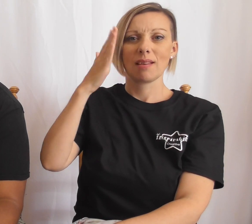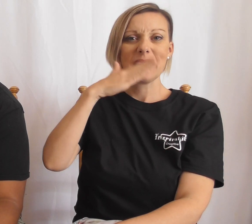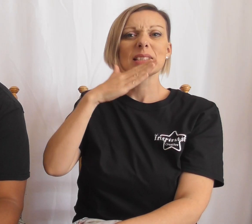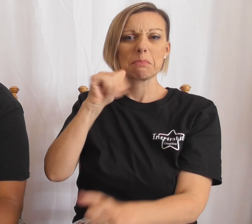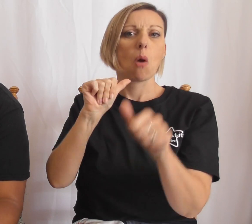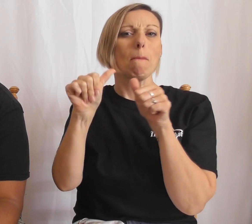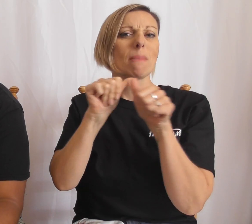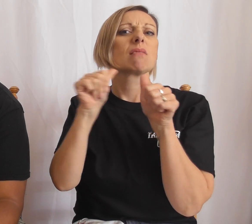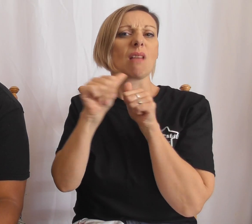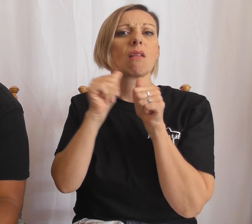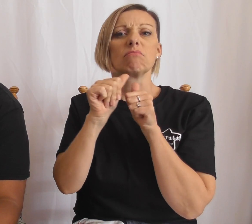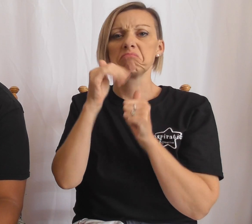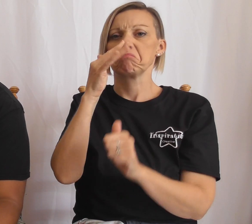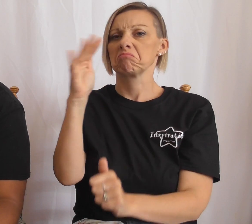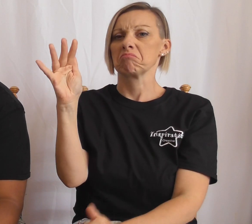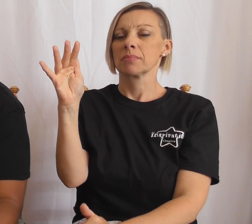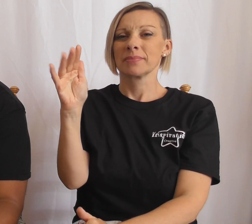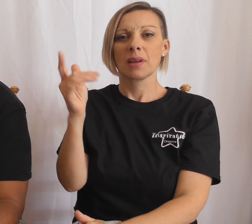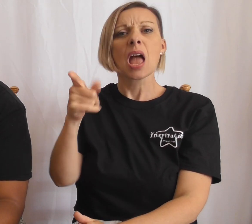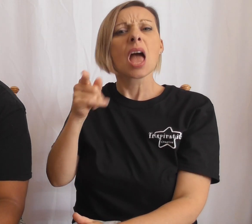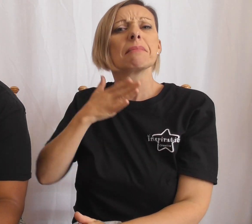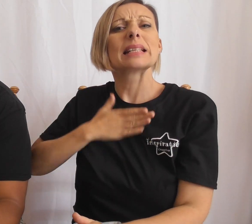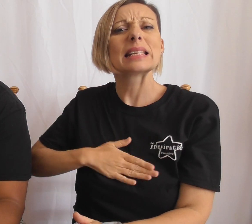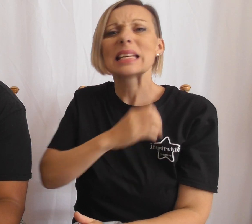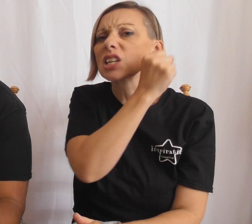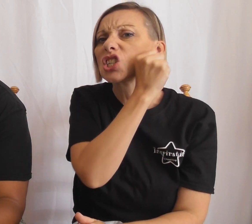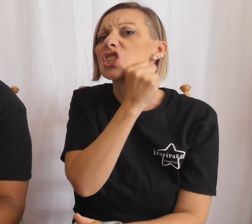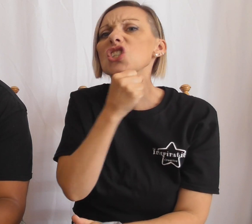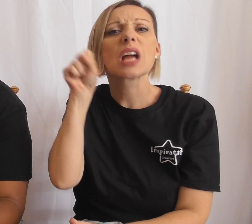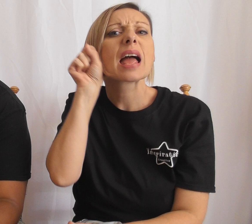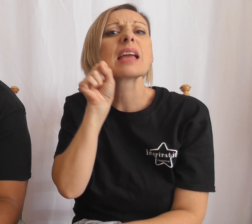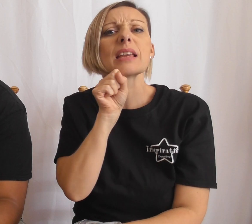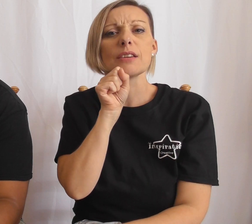little shave, and let's get you all smart.